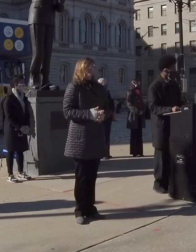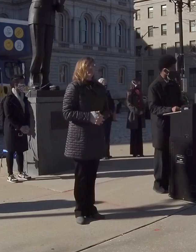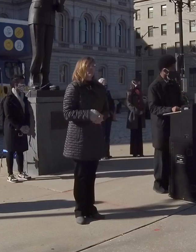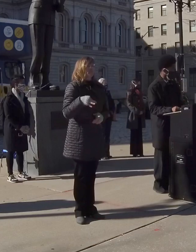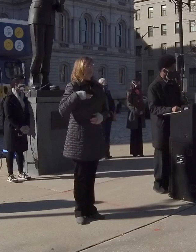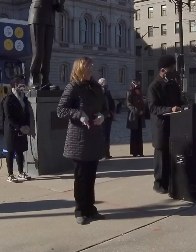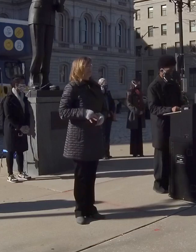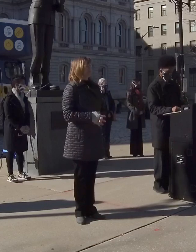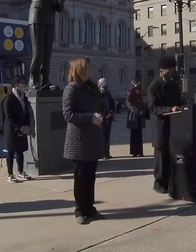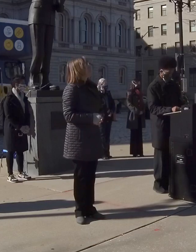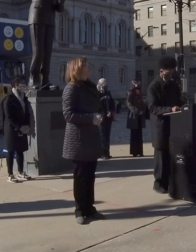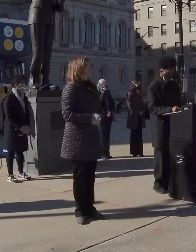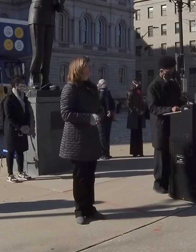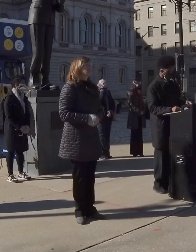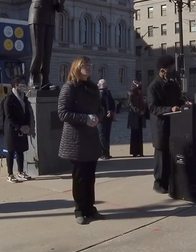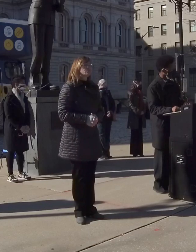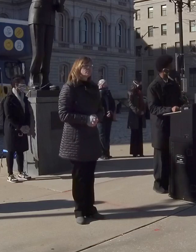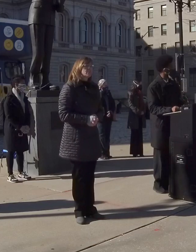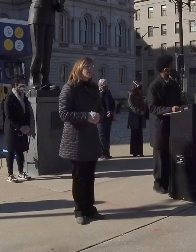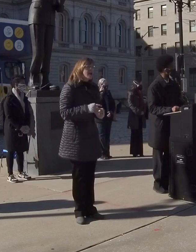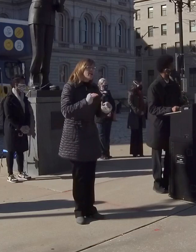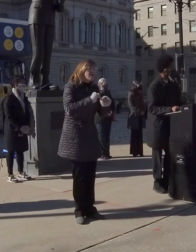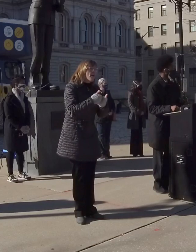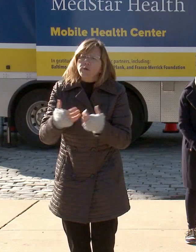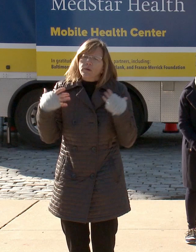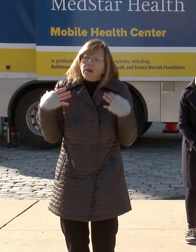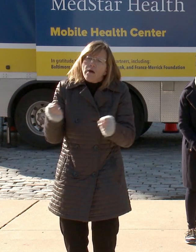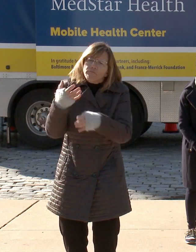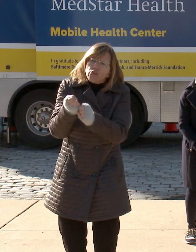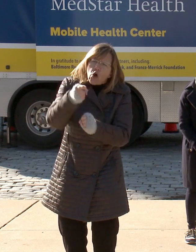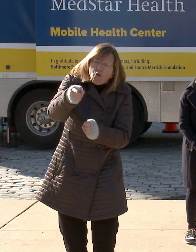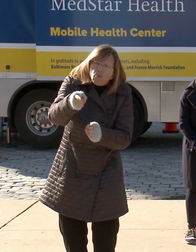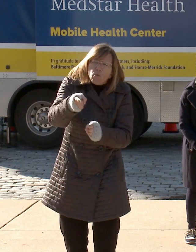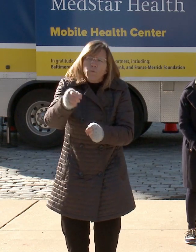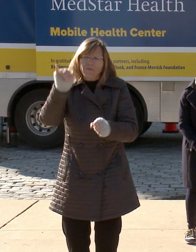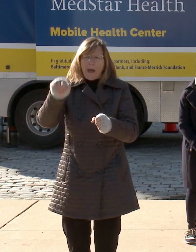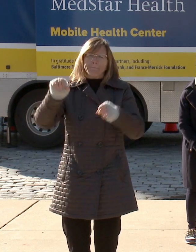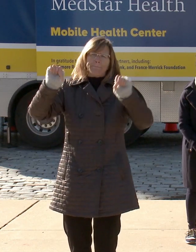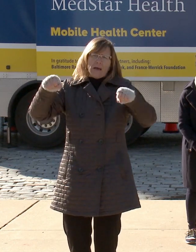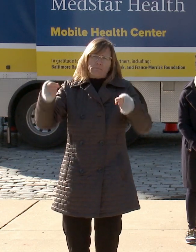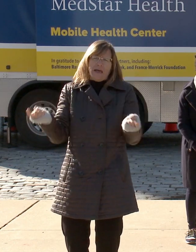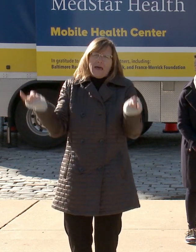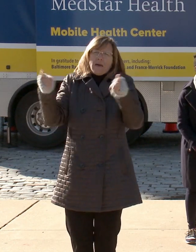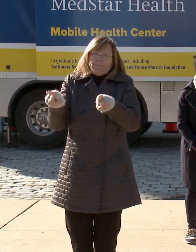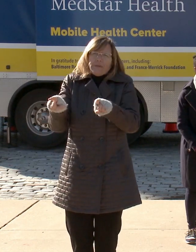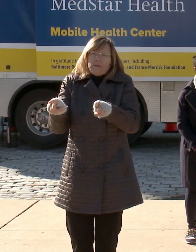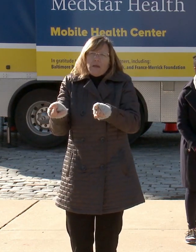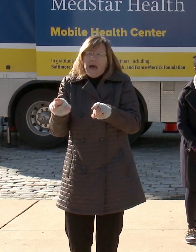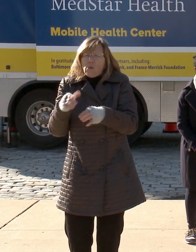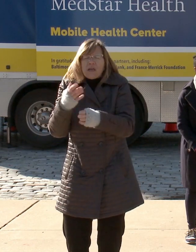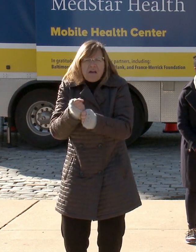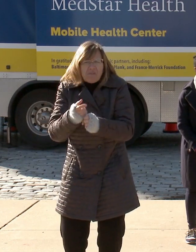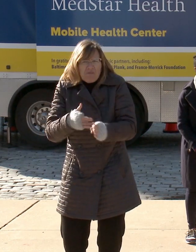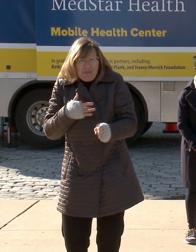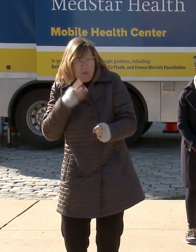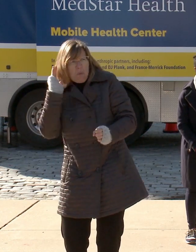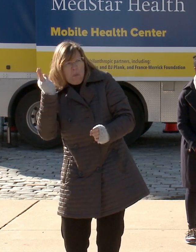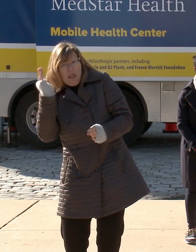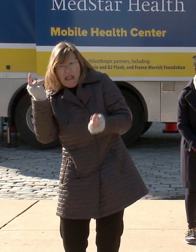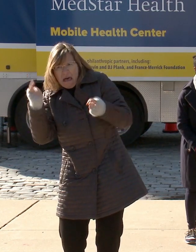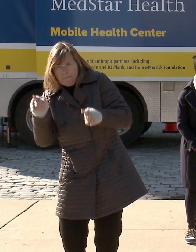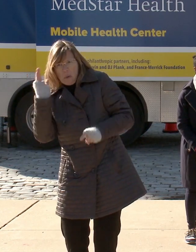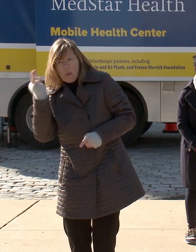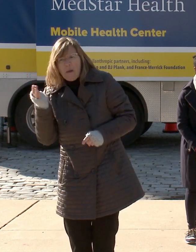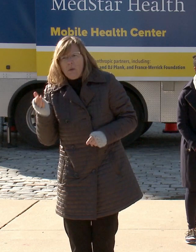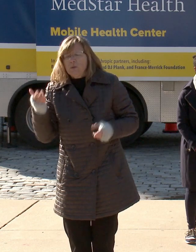Quick follow-up to that. How confident are you that that could happen? What's the likelihood? Do you think it could happen? Well, we don't